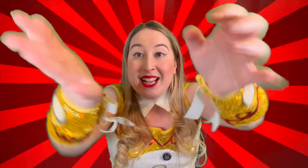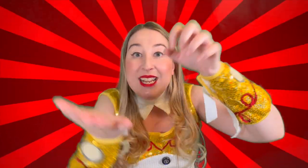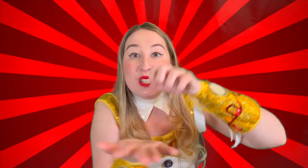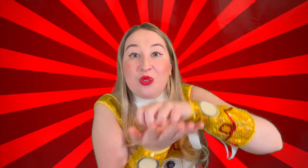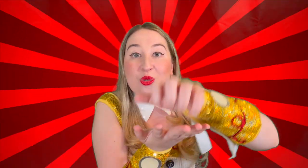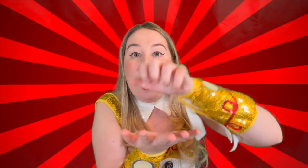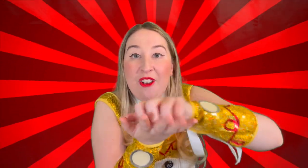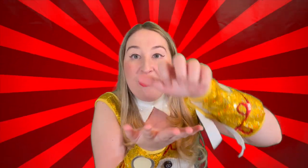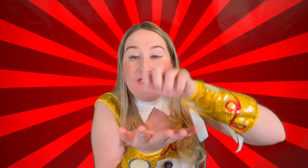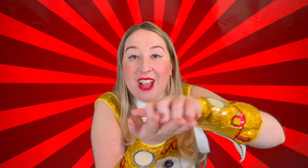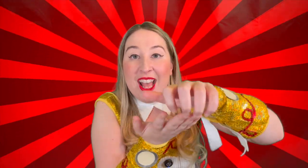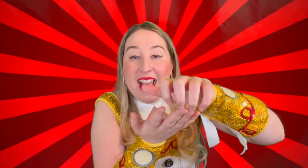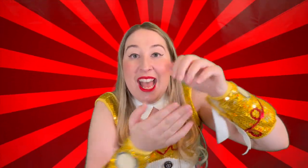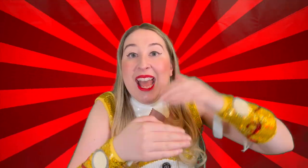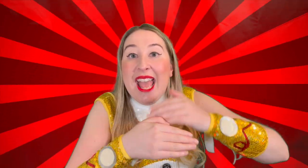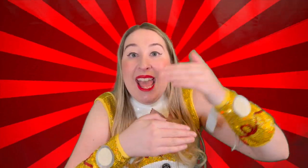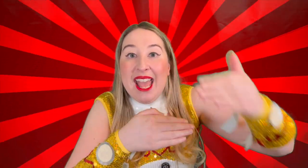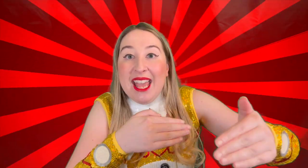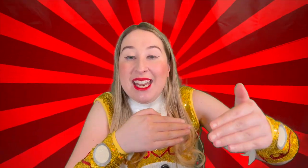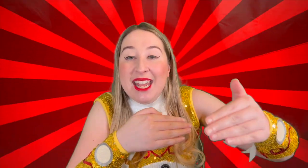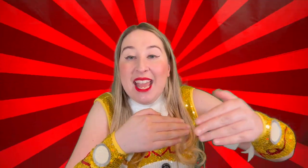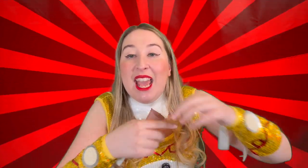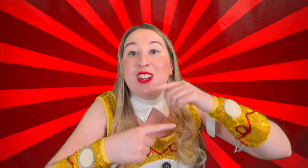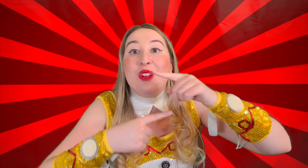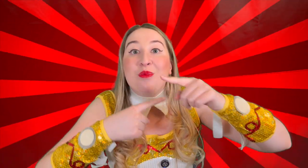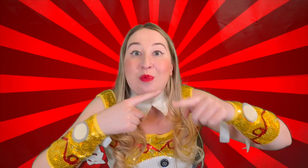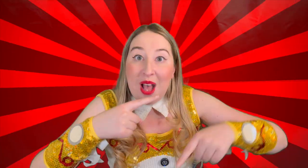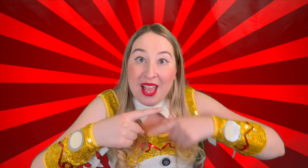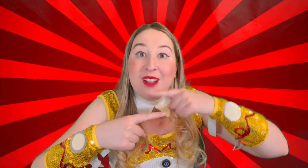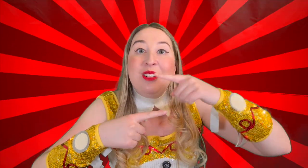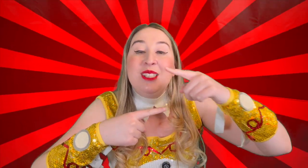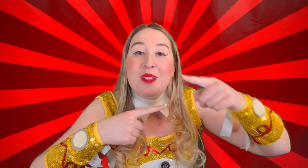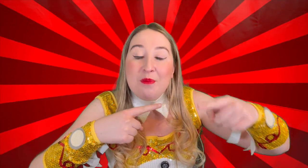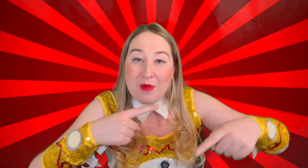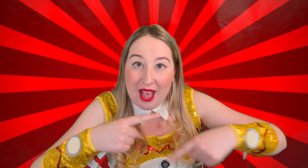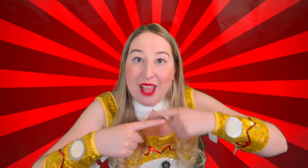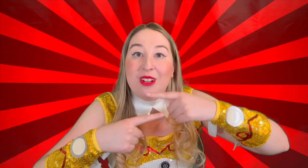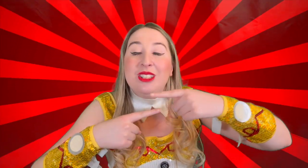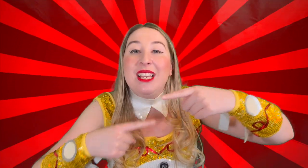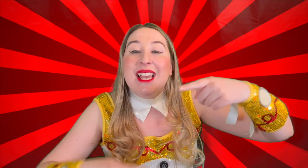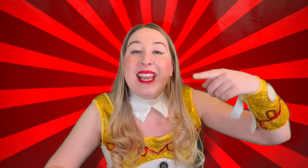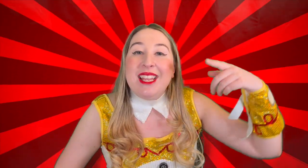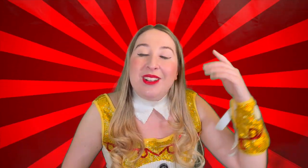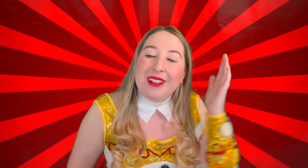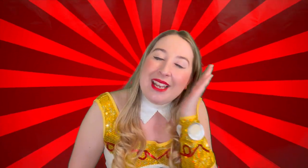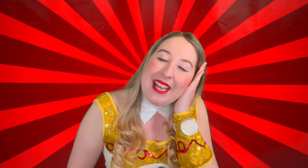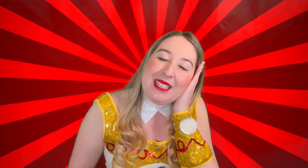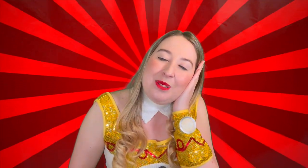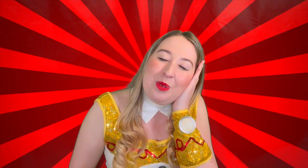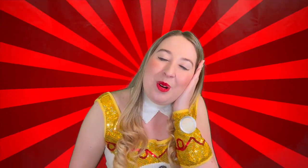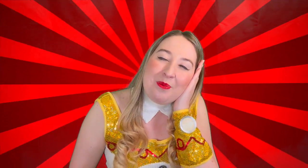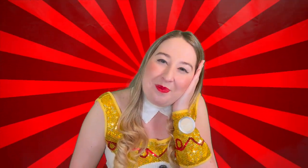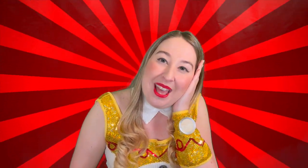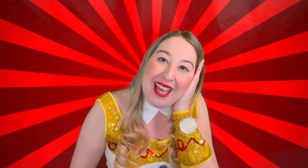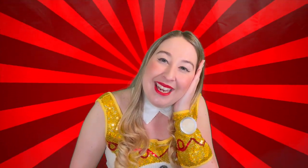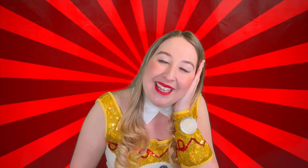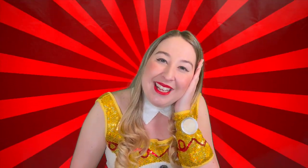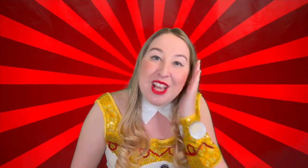is rough ahead and you're miles and miles in your nice warm bed,